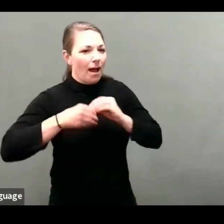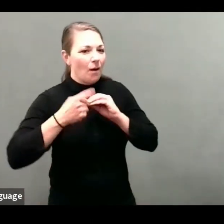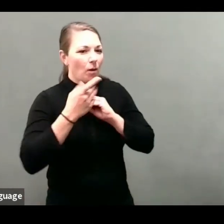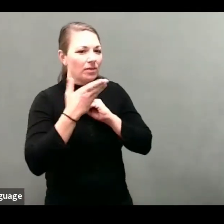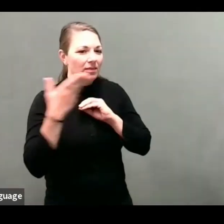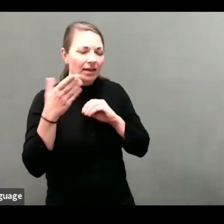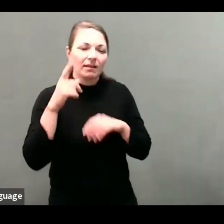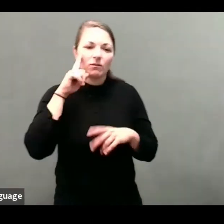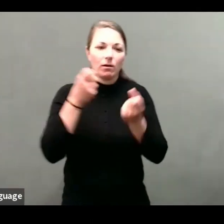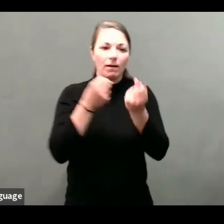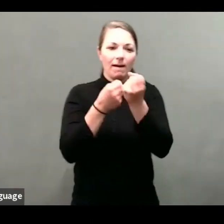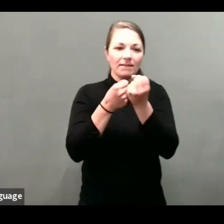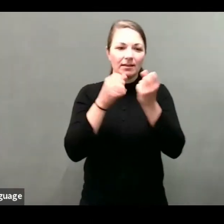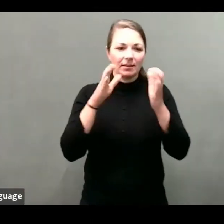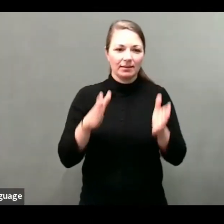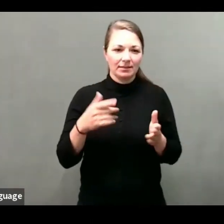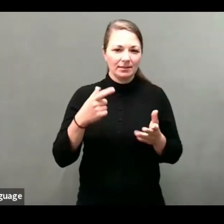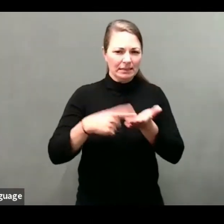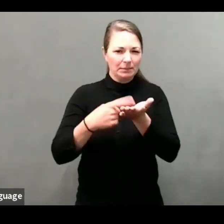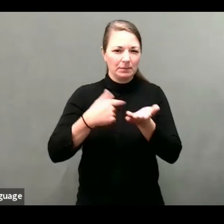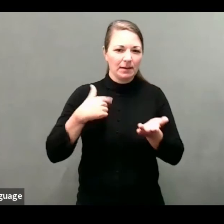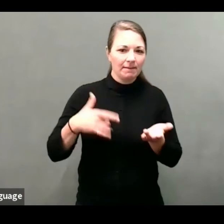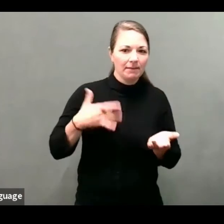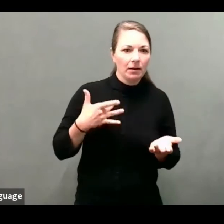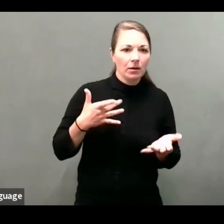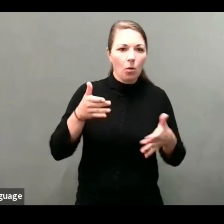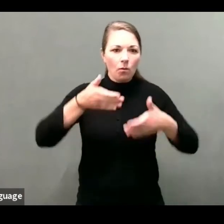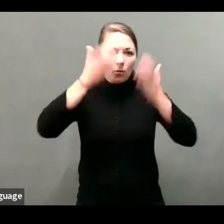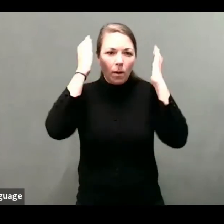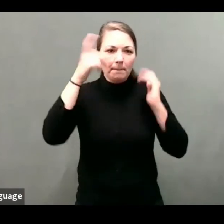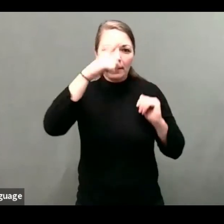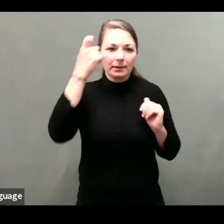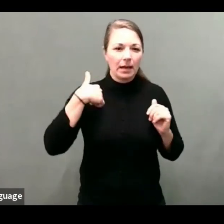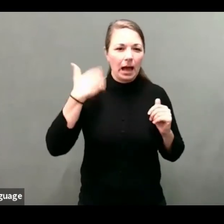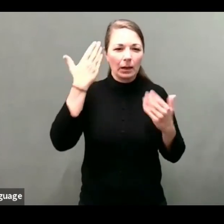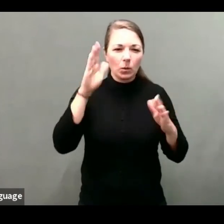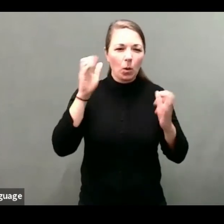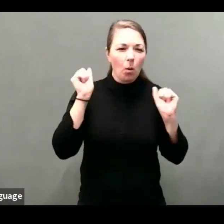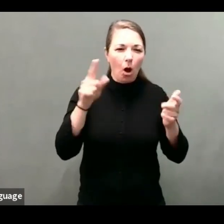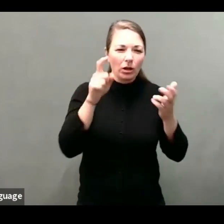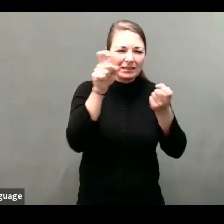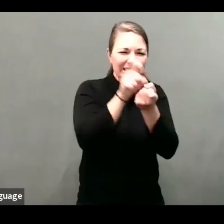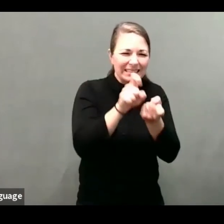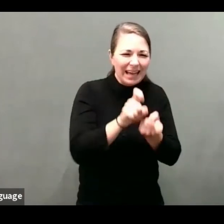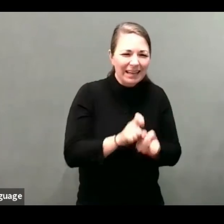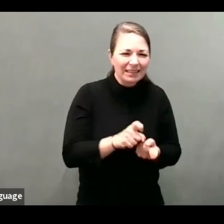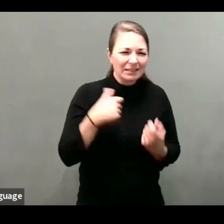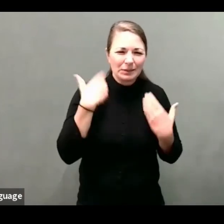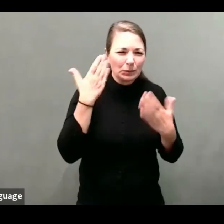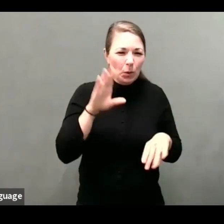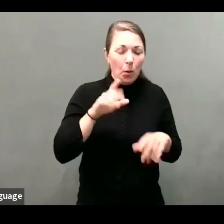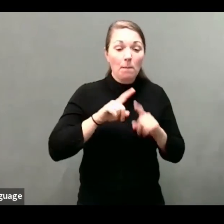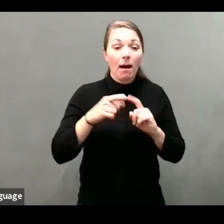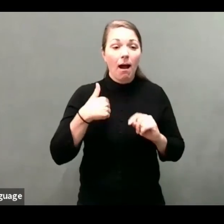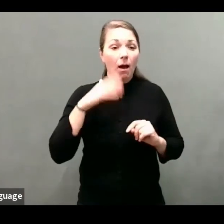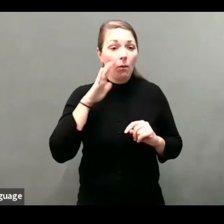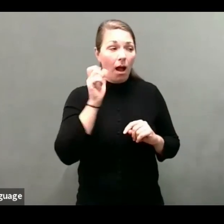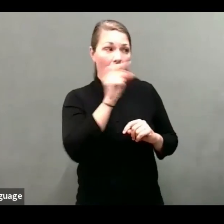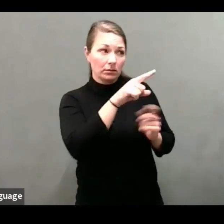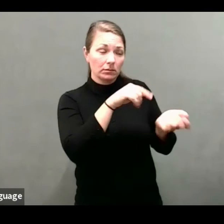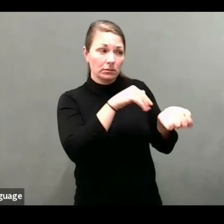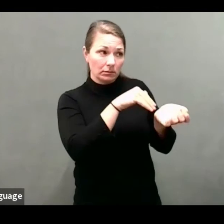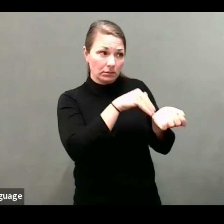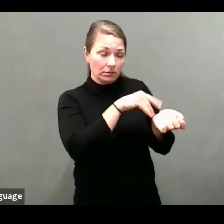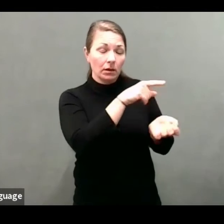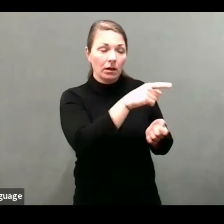me during an exam, is I can't possibly know the details, but I could say to the provider, could you explain some of the